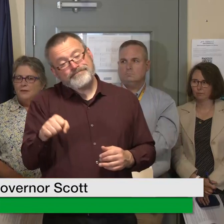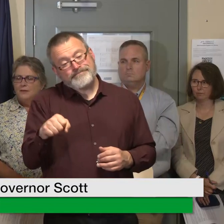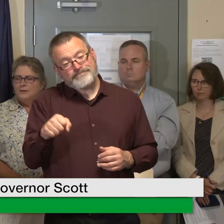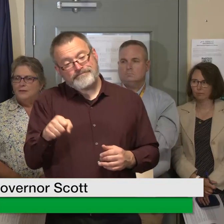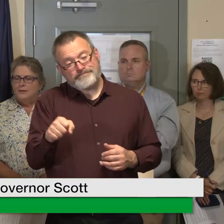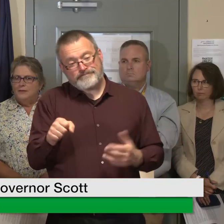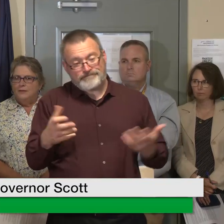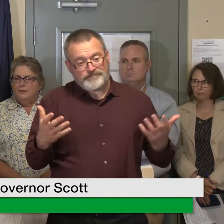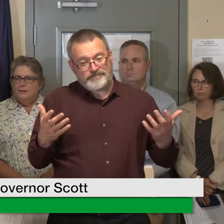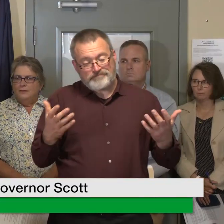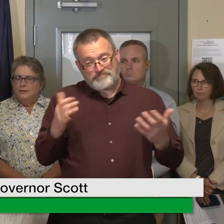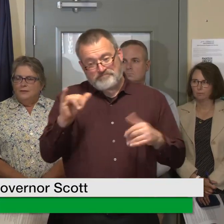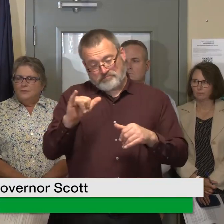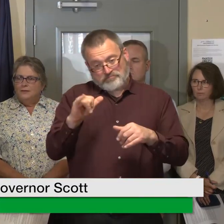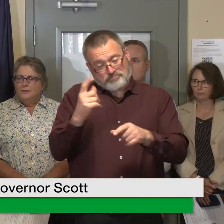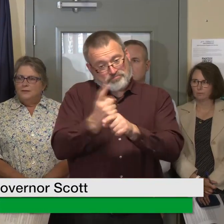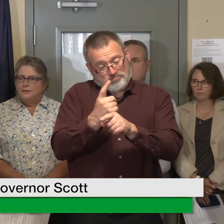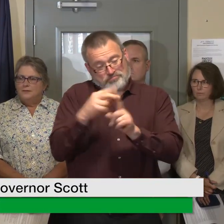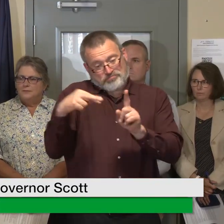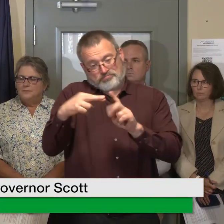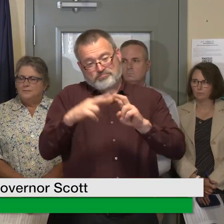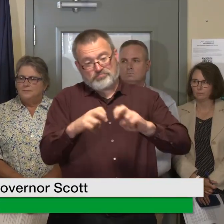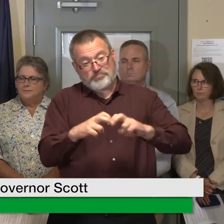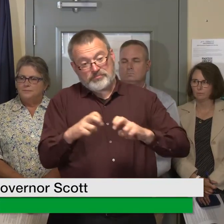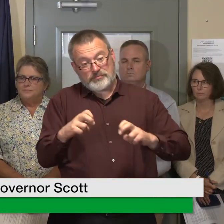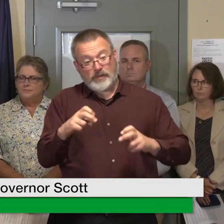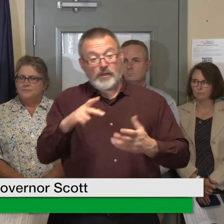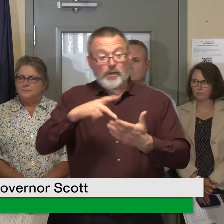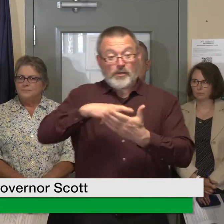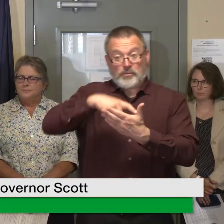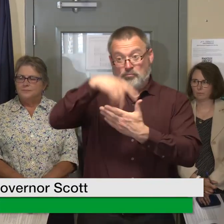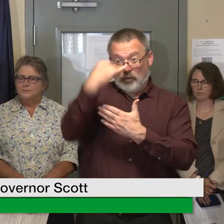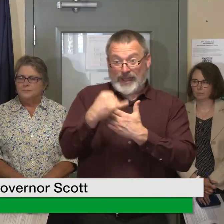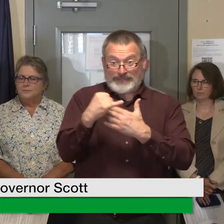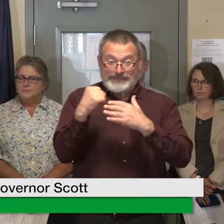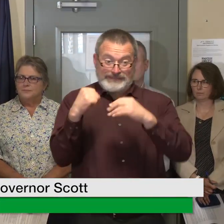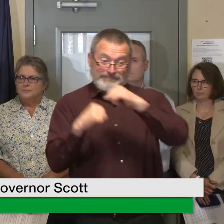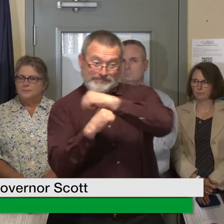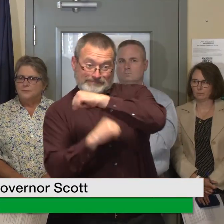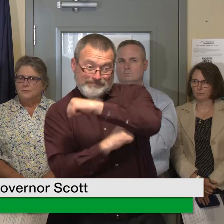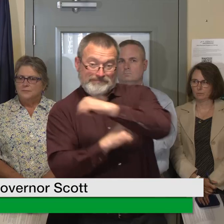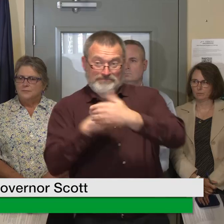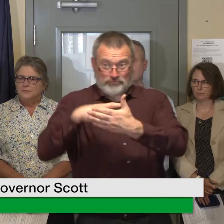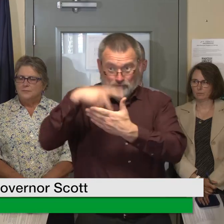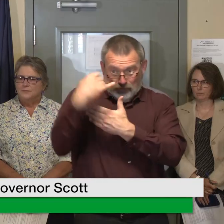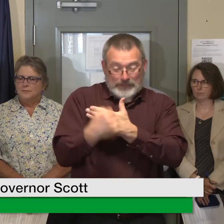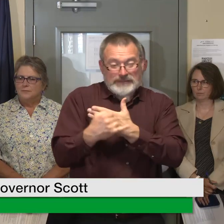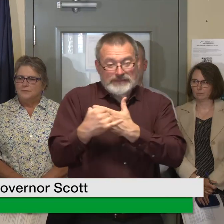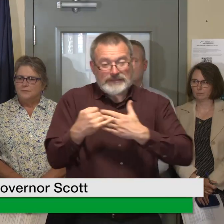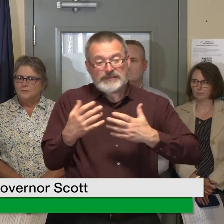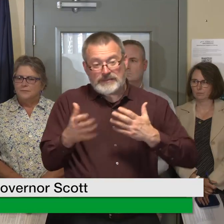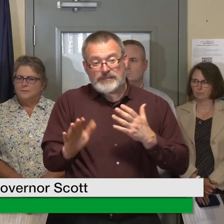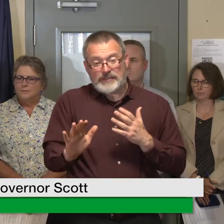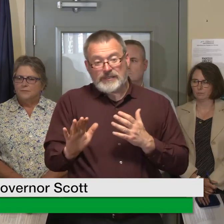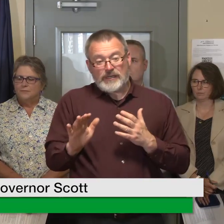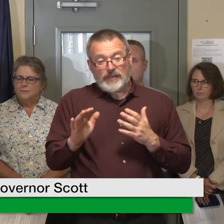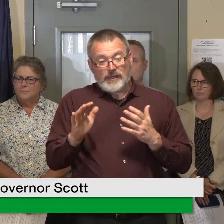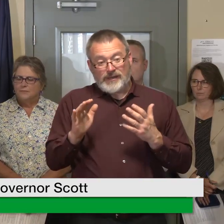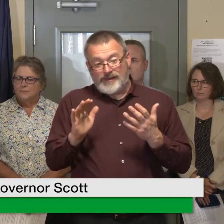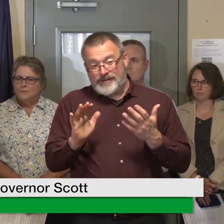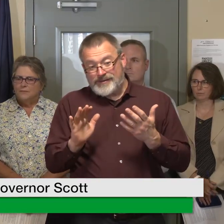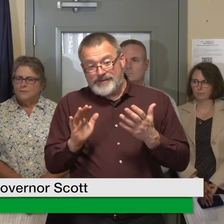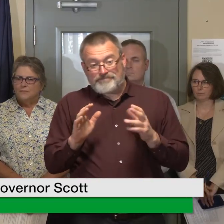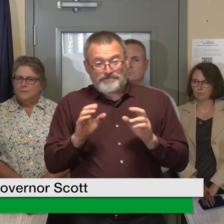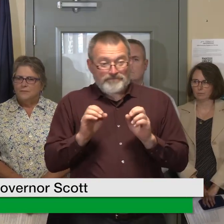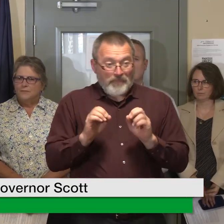the very projects, these resilience projects come in. I think the opportunity to build